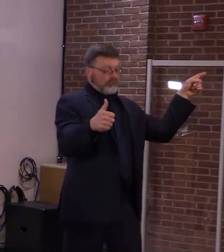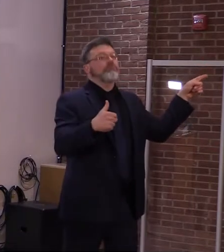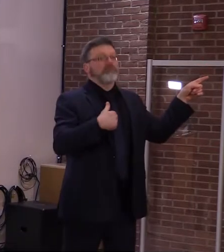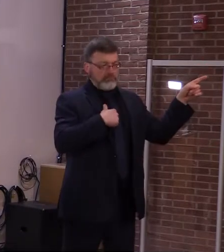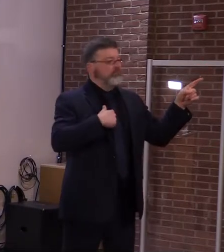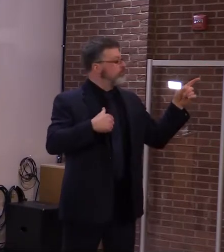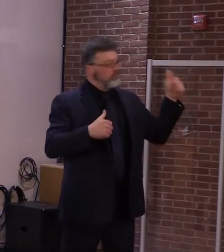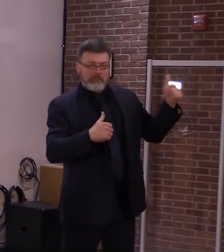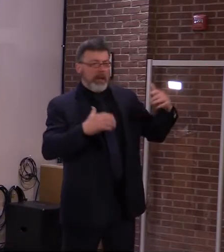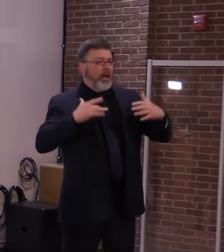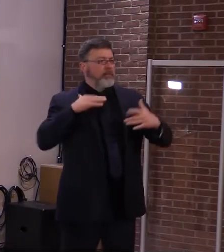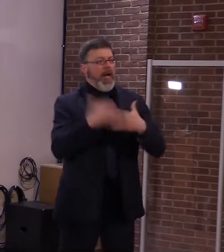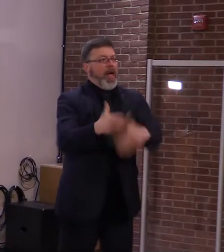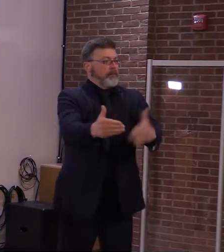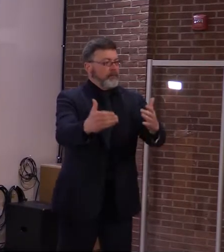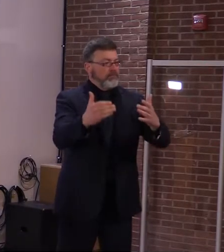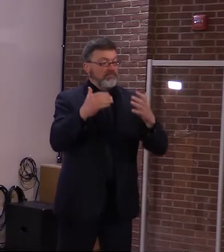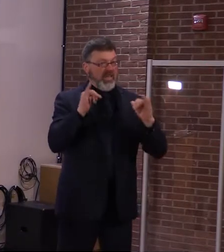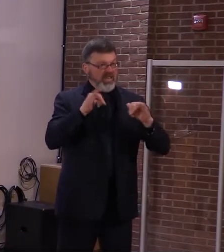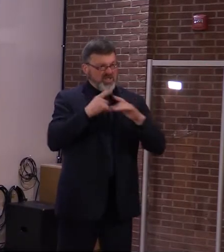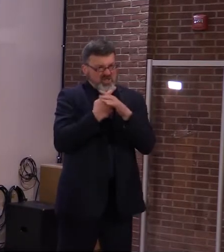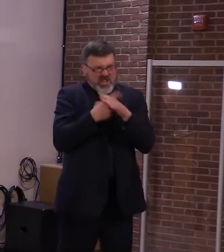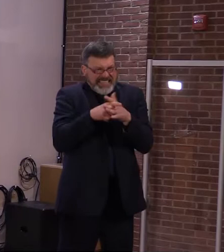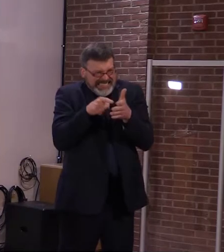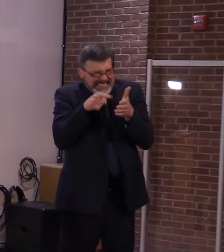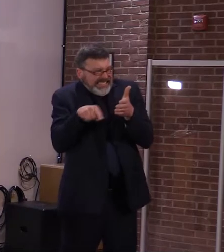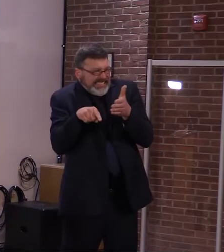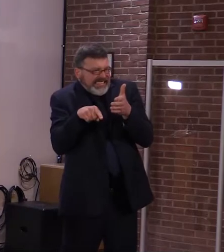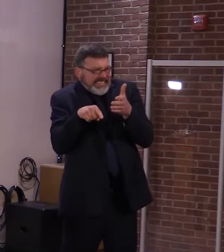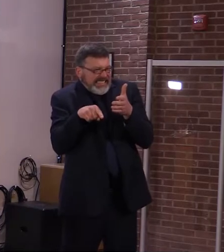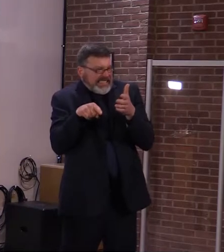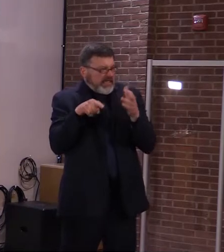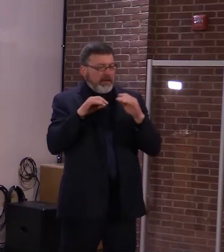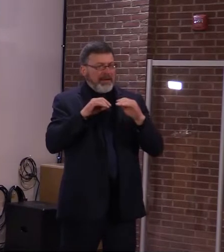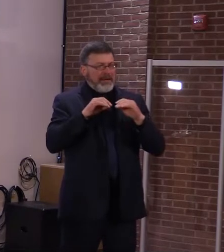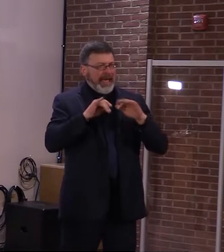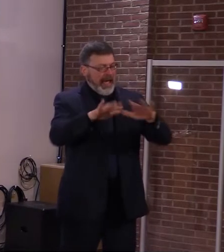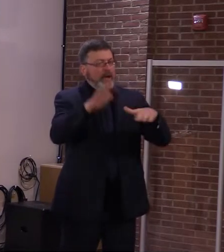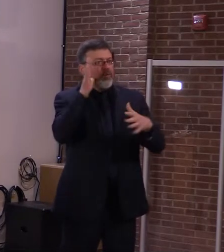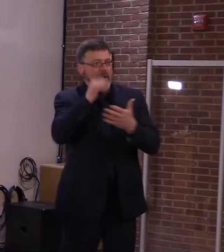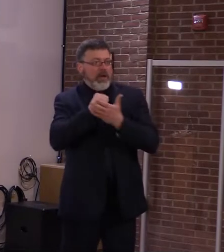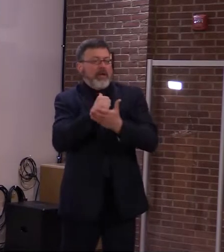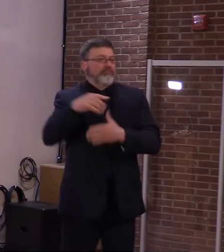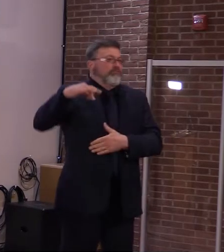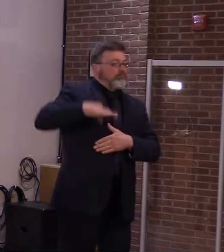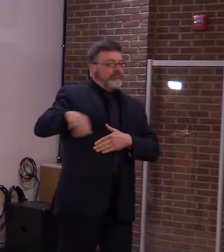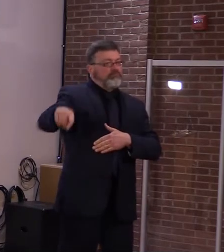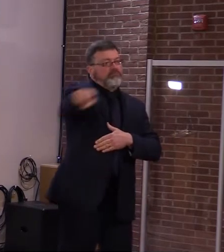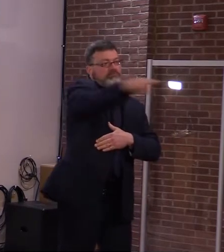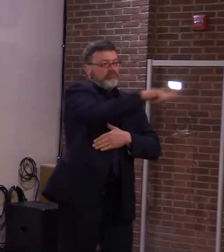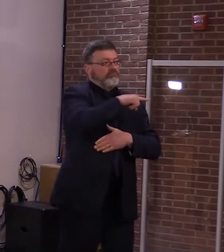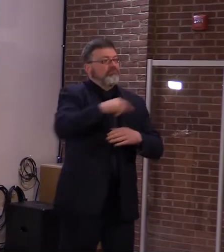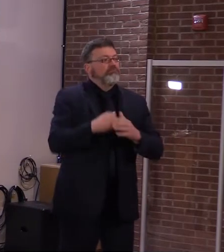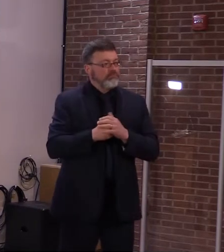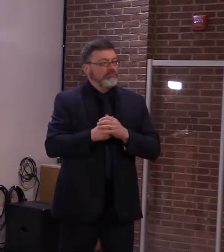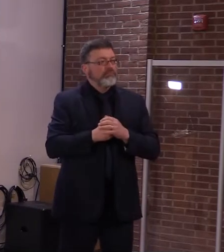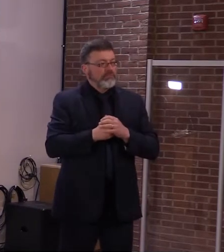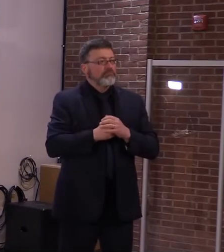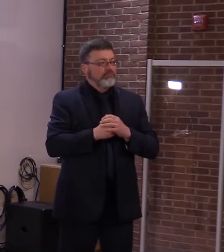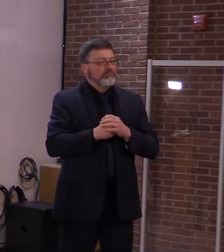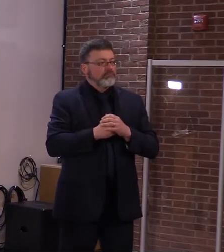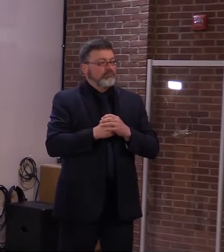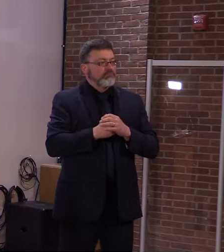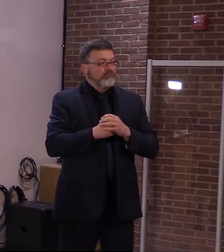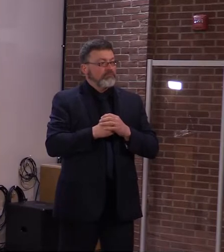week, which will be helpful in so many ways. But I want to assure everyone, even without the J&J, we're still